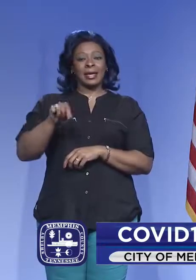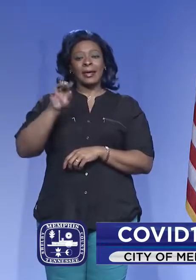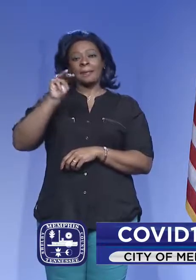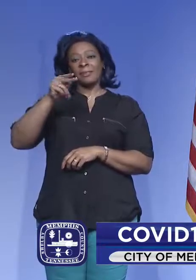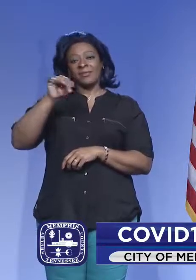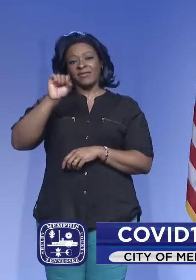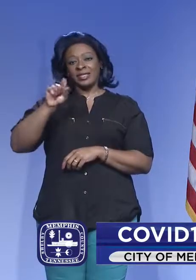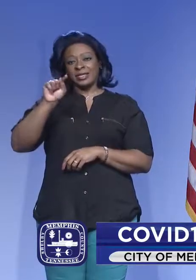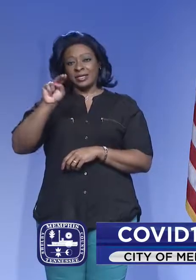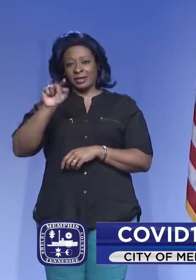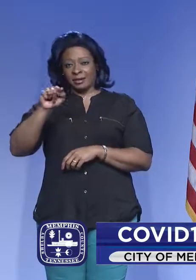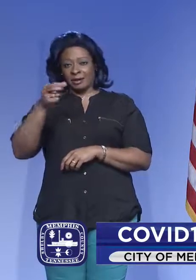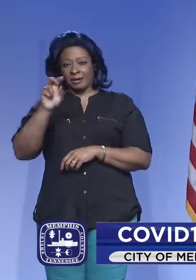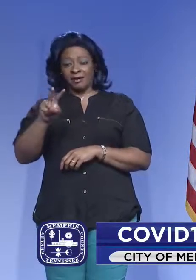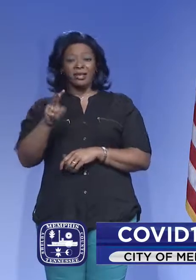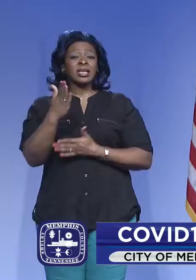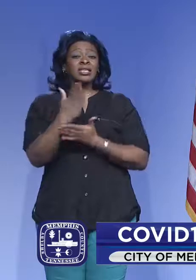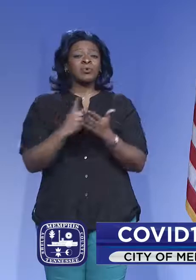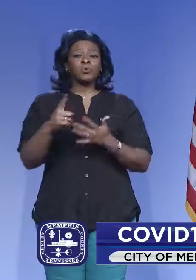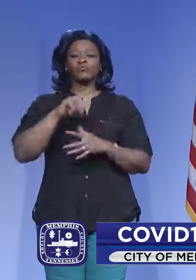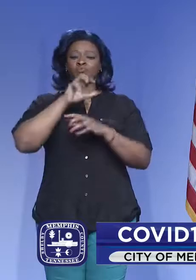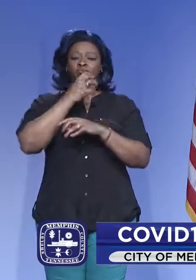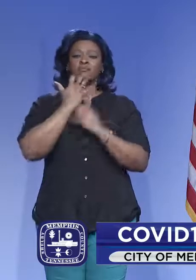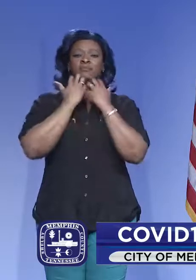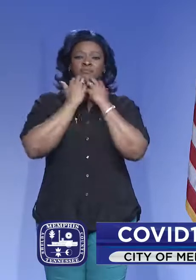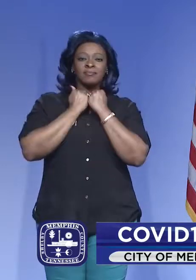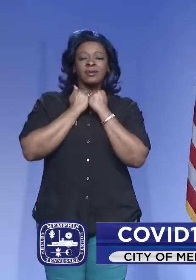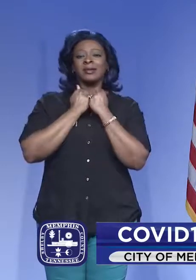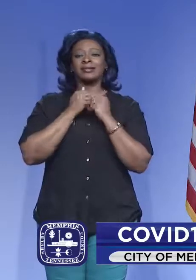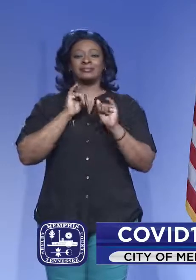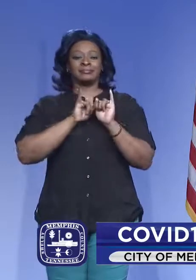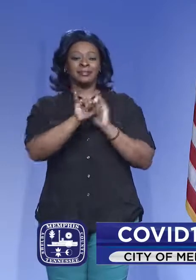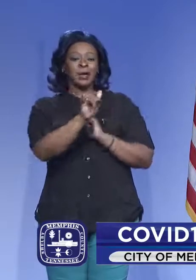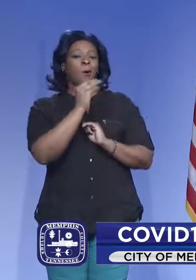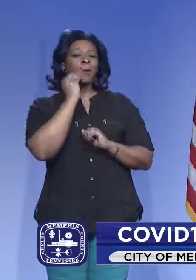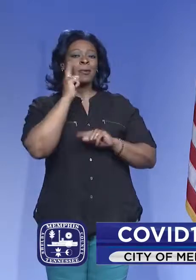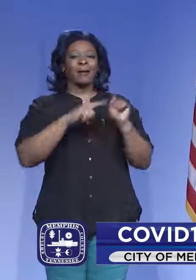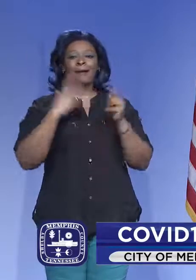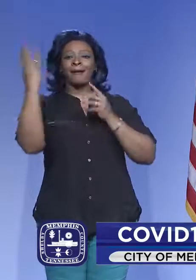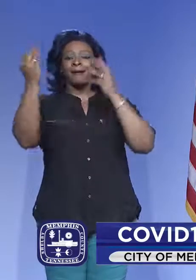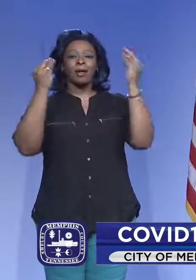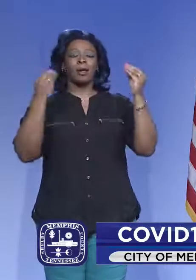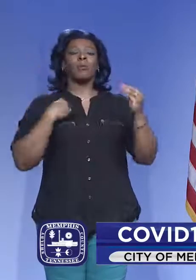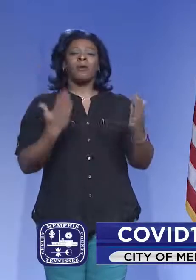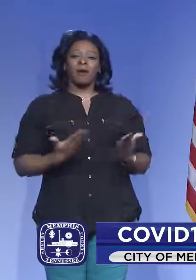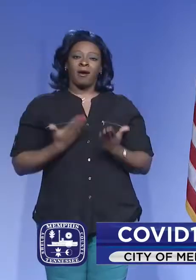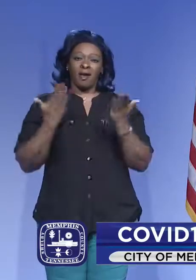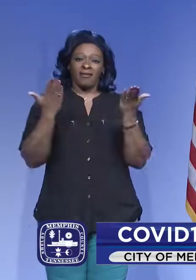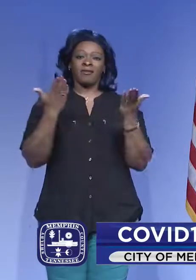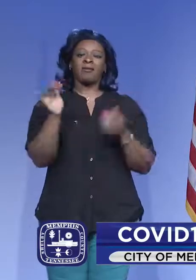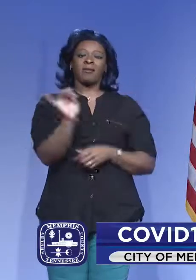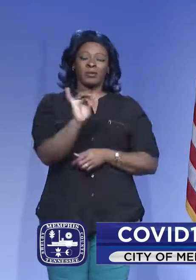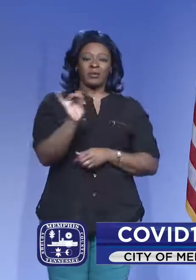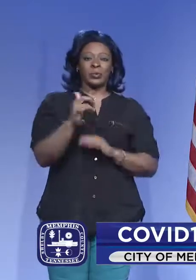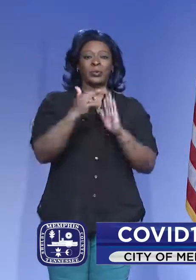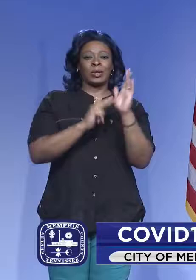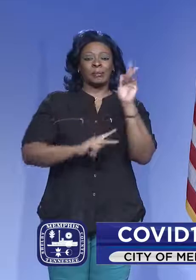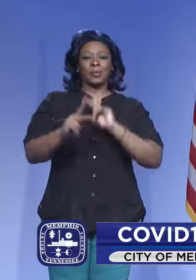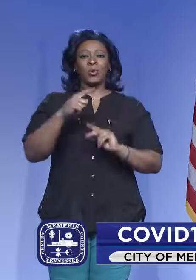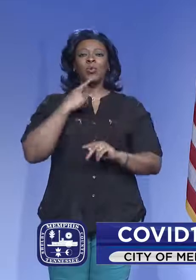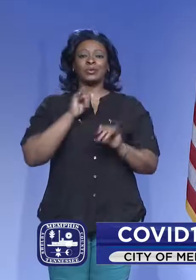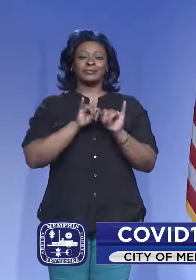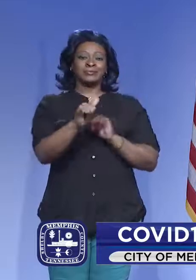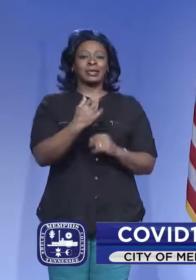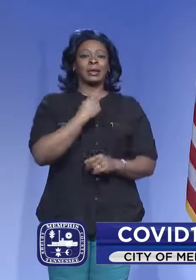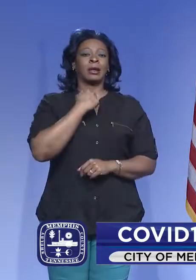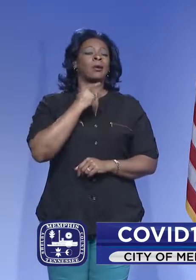covid19.memphistn.gov. And if someone you love is homebound, we are still offering that service as well, and you can register people for a